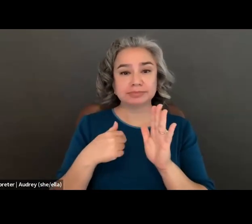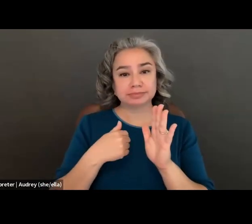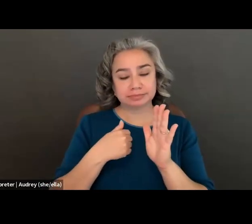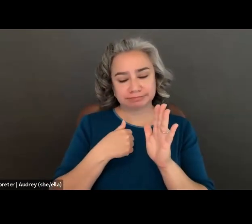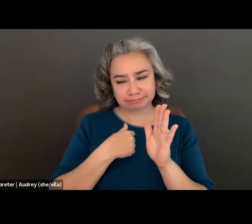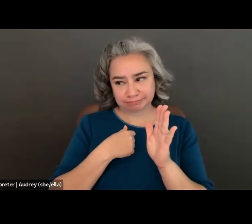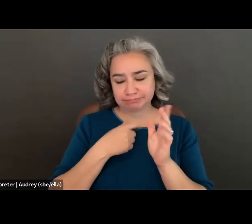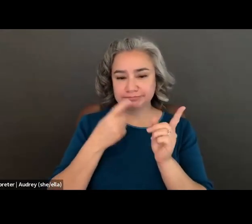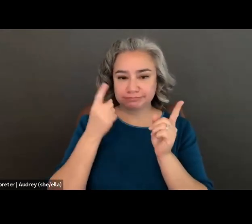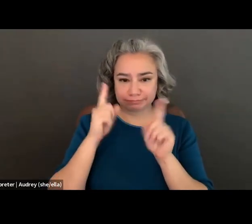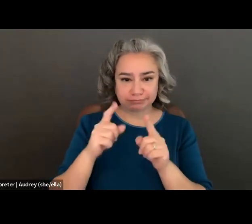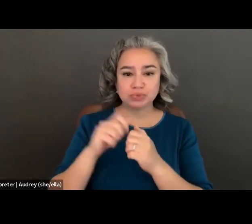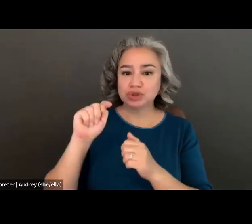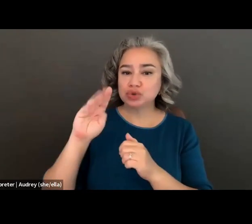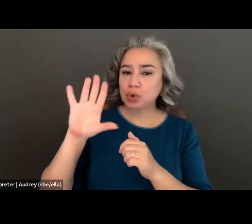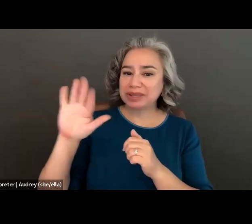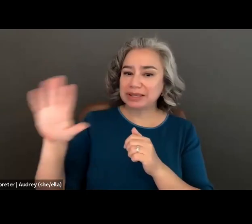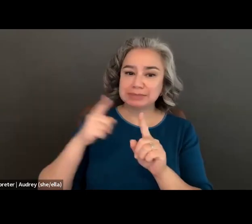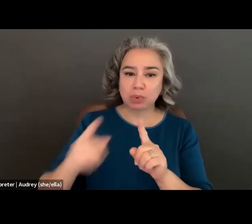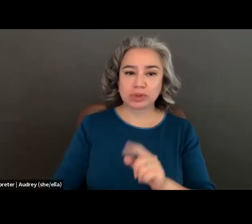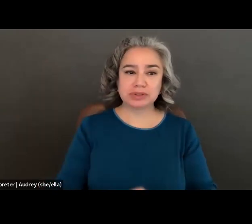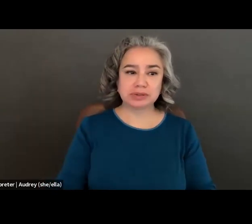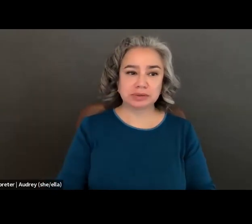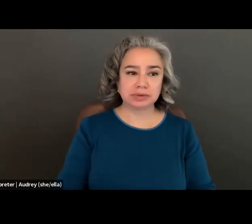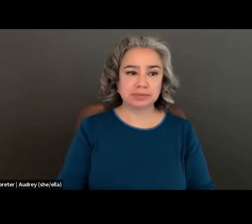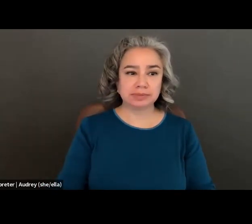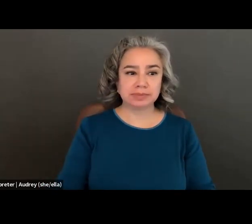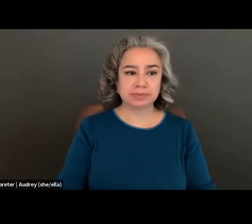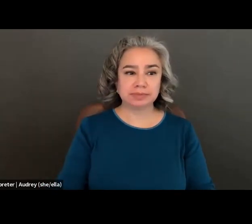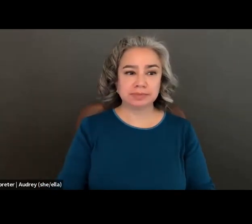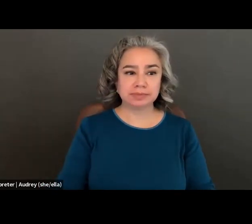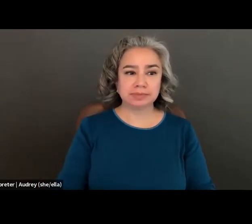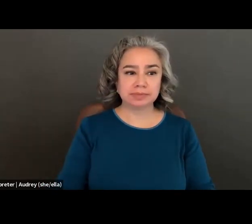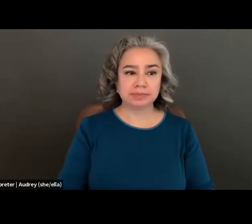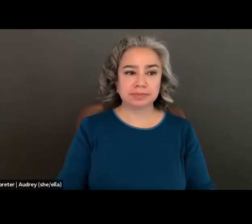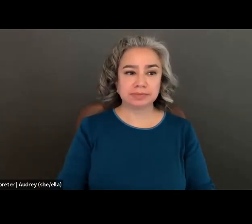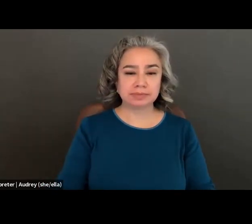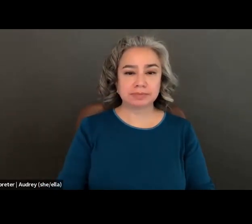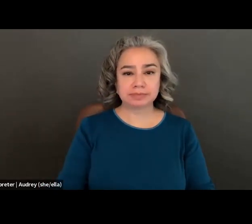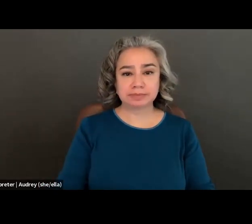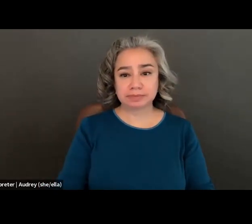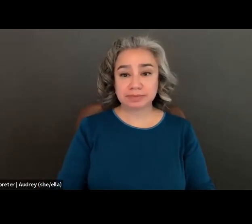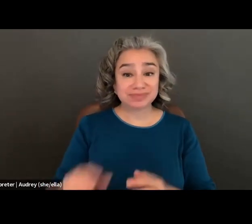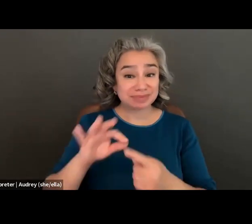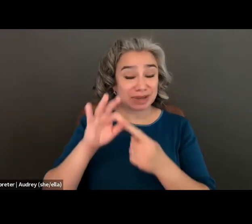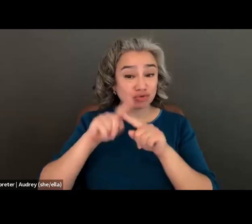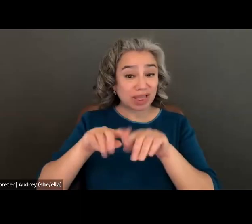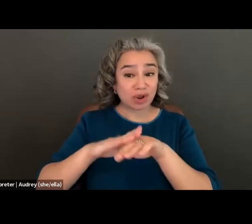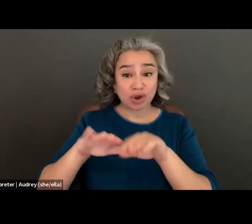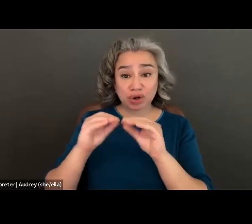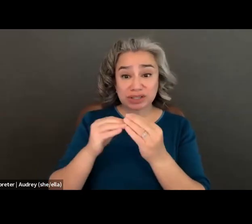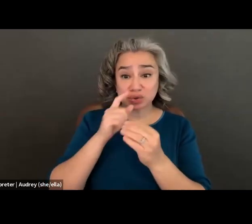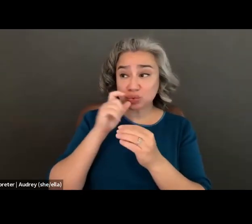agree with Toby's point, especially relying on organizations who are doing good work